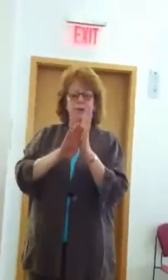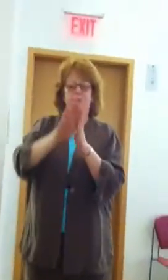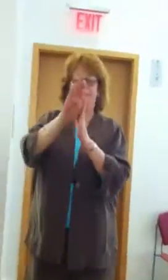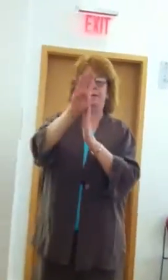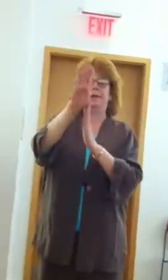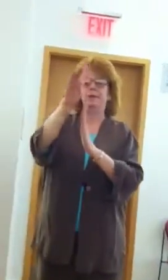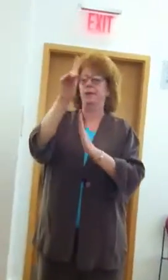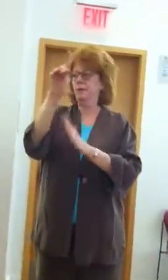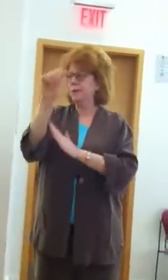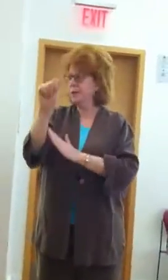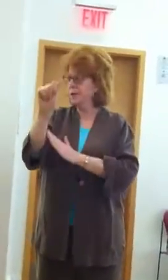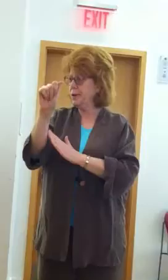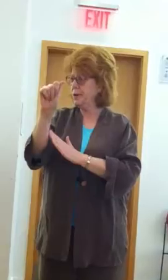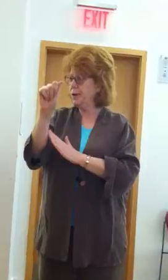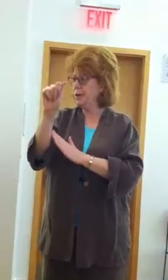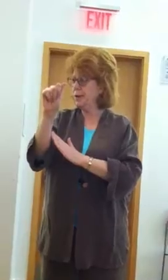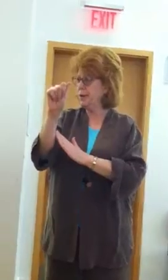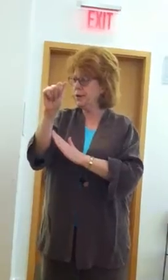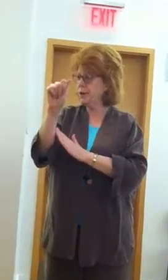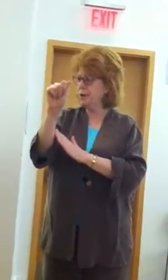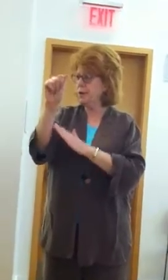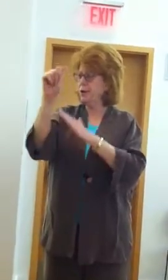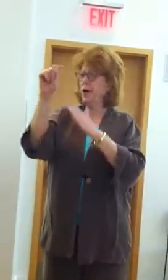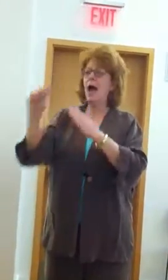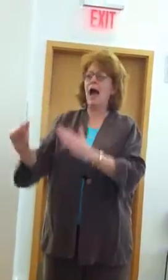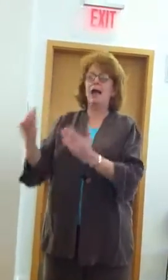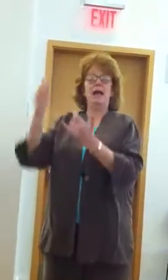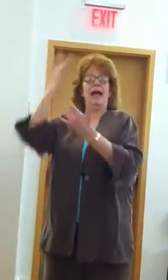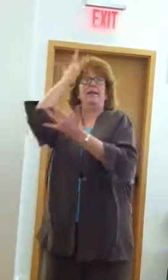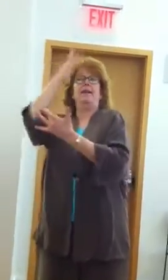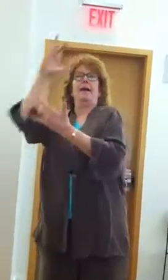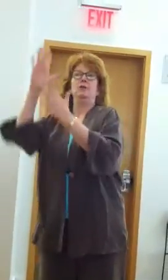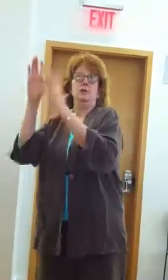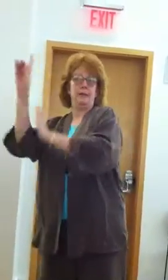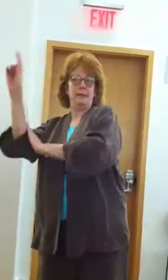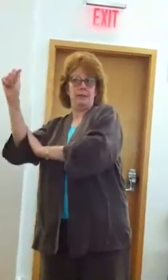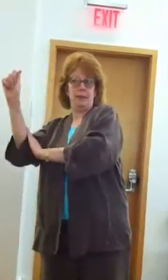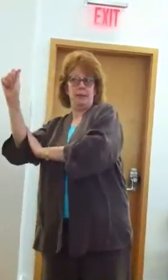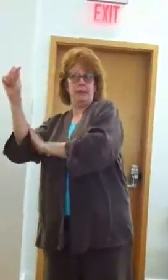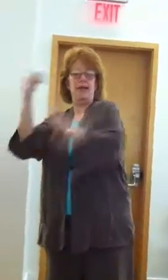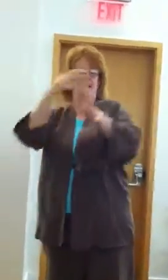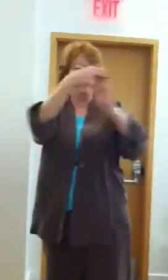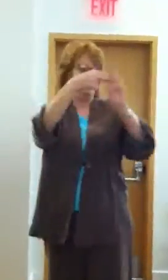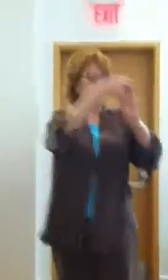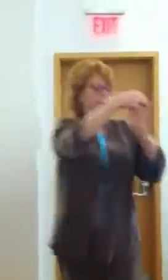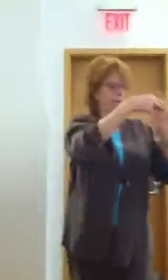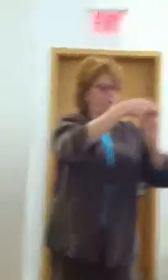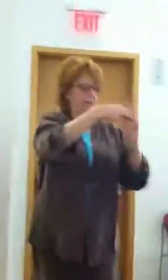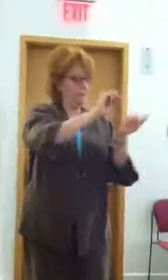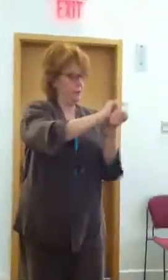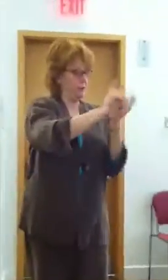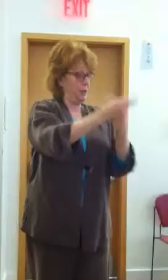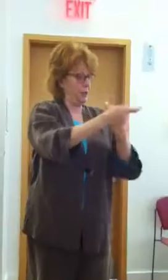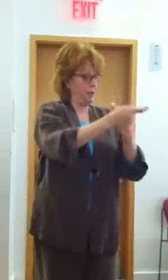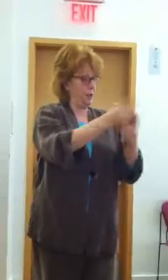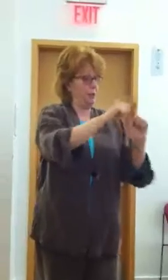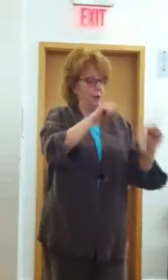disability, and now intellectual disability. Labels have changed, but the commitment remains the